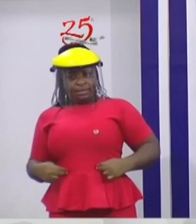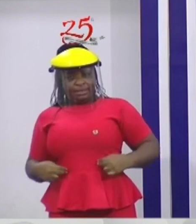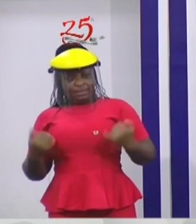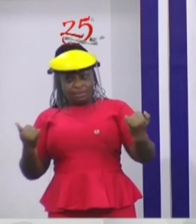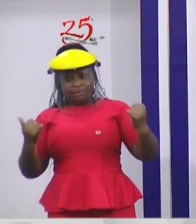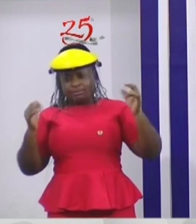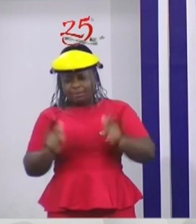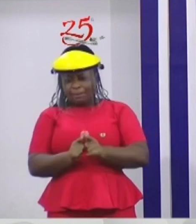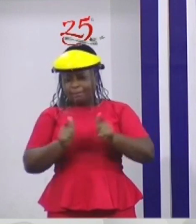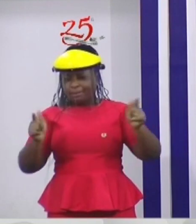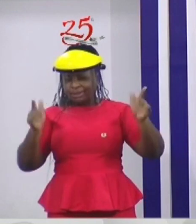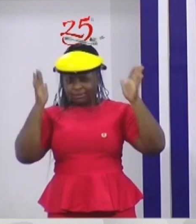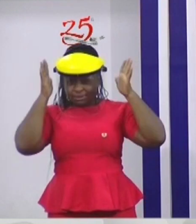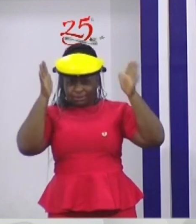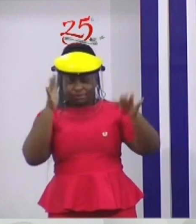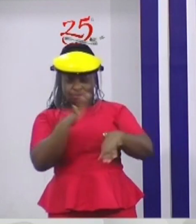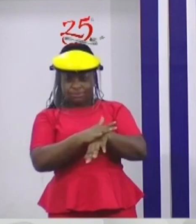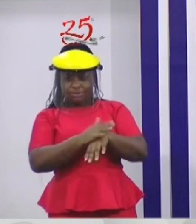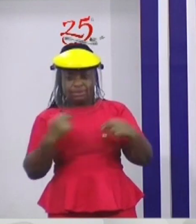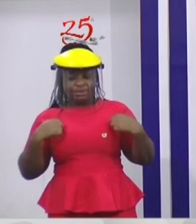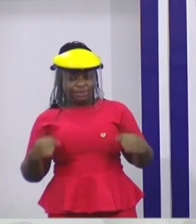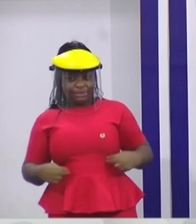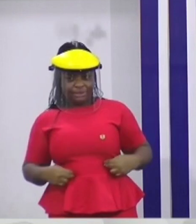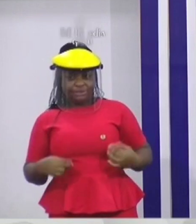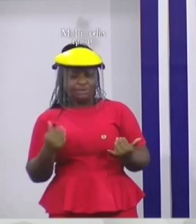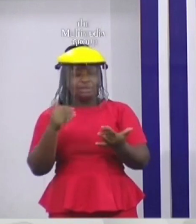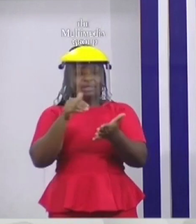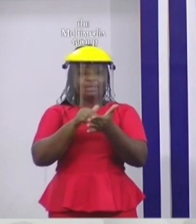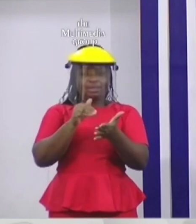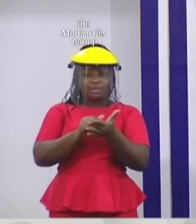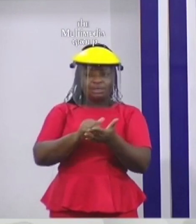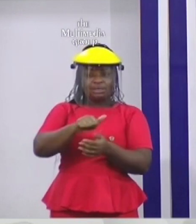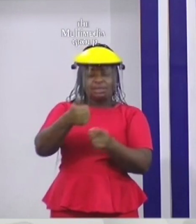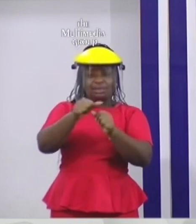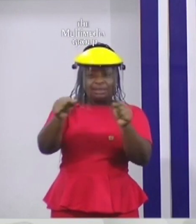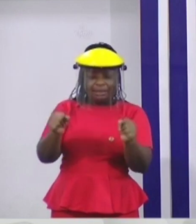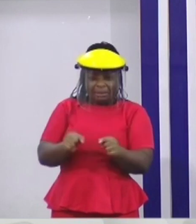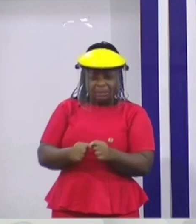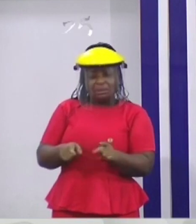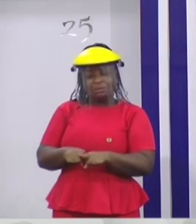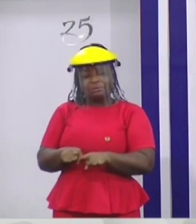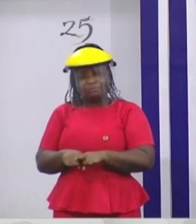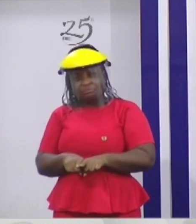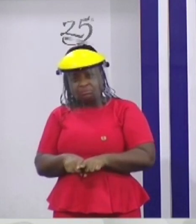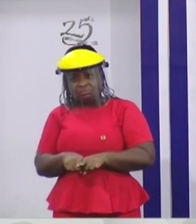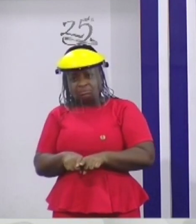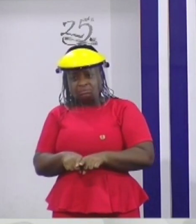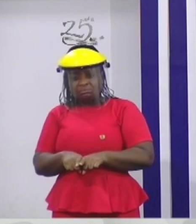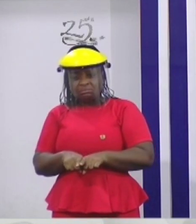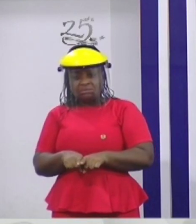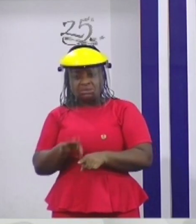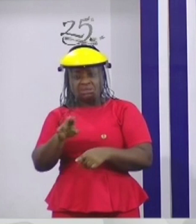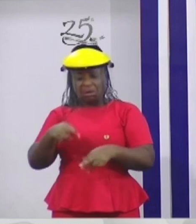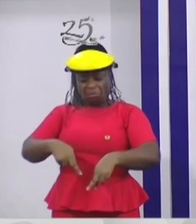priority now. In addition to health, other areas will have priority maintained in their